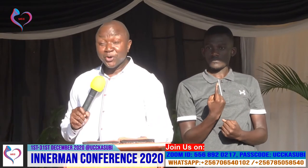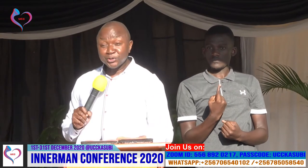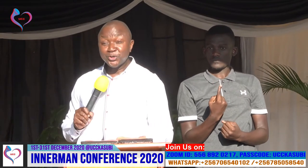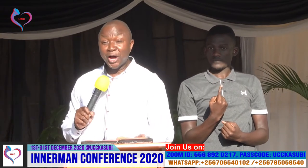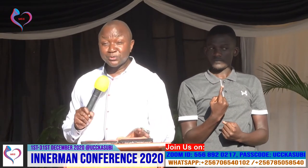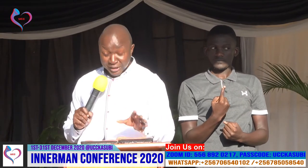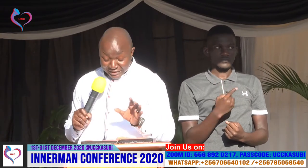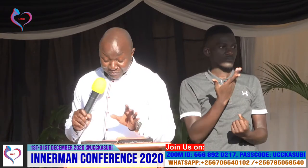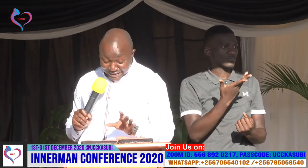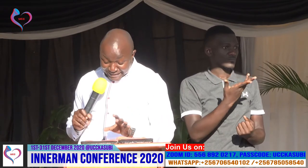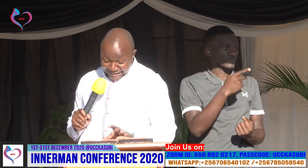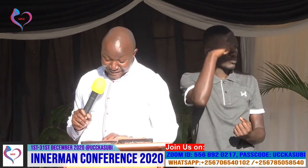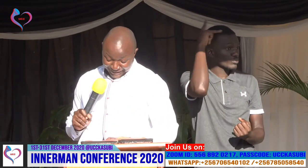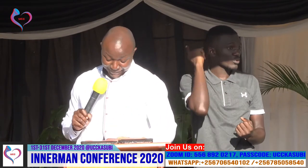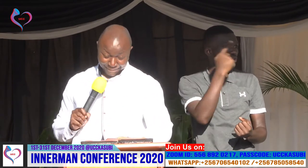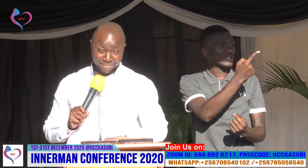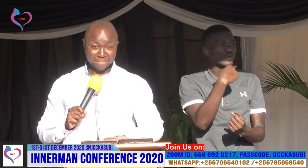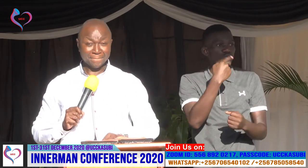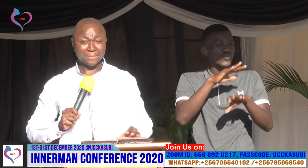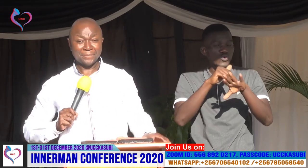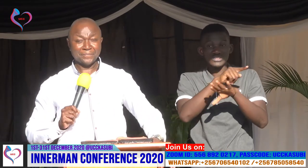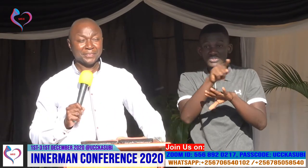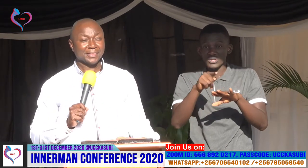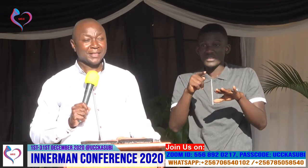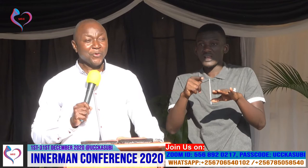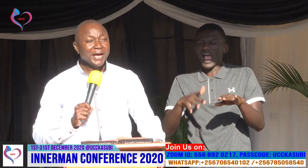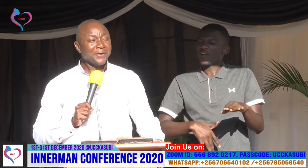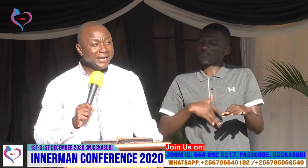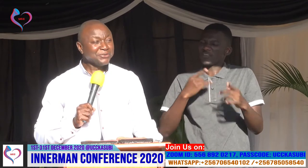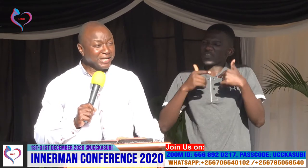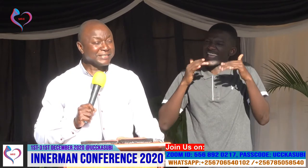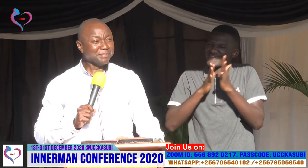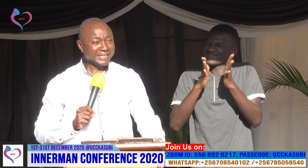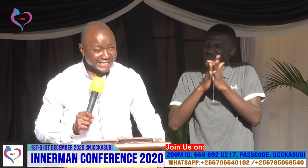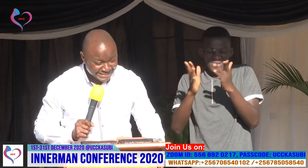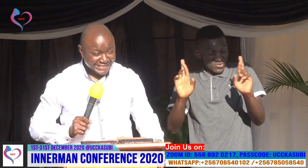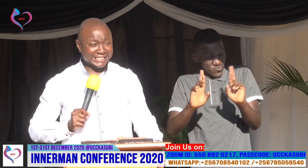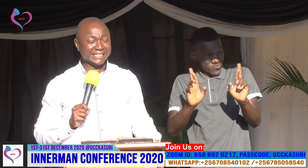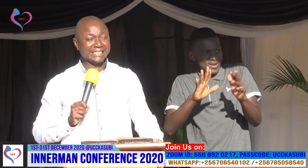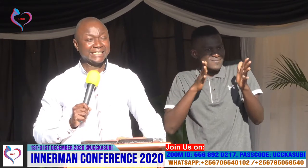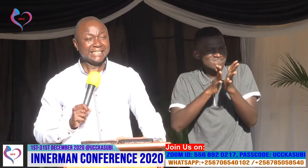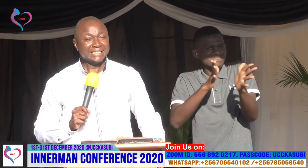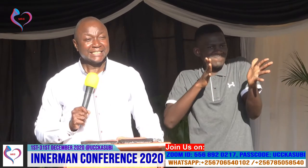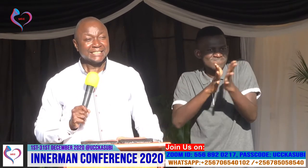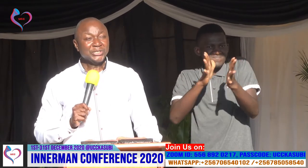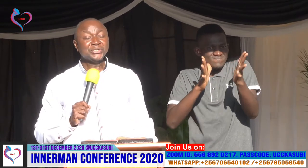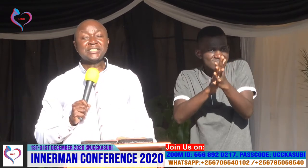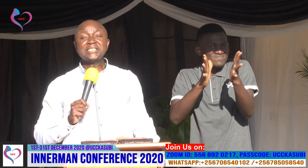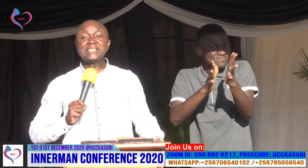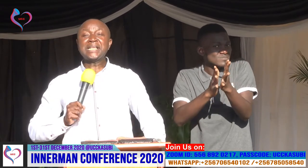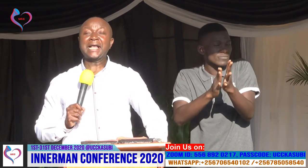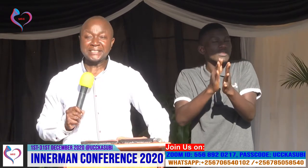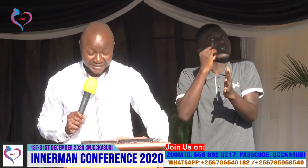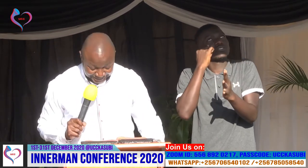feeling because we know how to explain. Manyinti tumanyo kuoza. We are ready to explain. Tulibete gefunyo kuoza. You